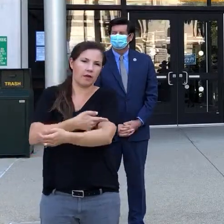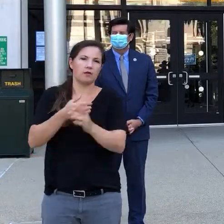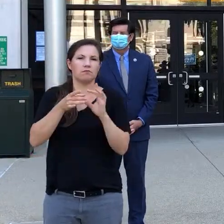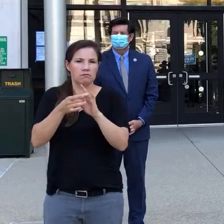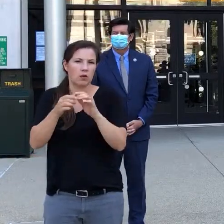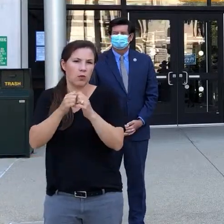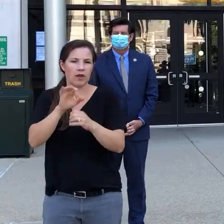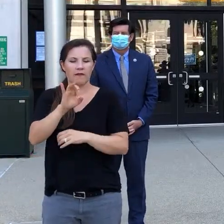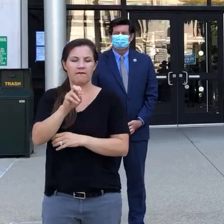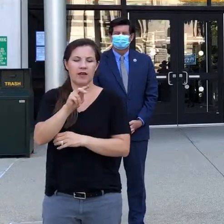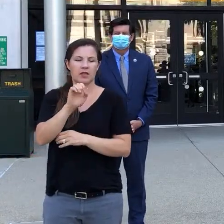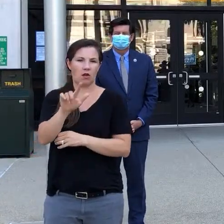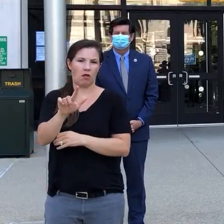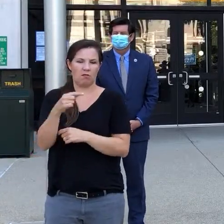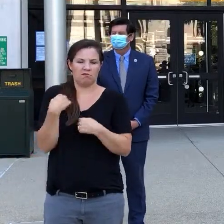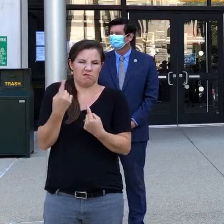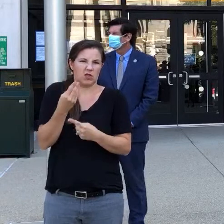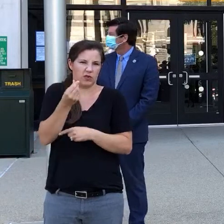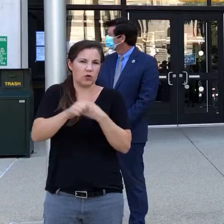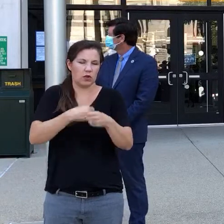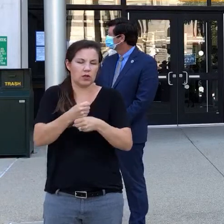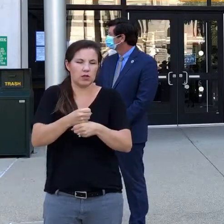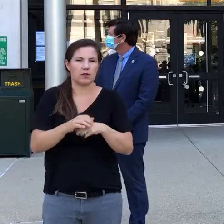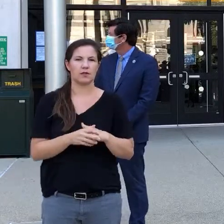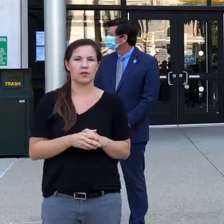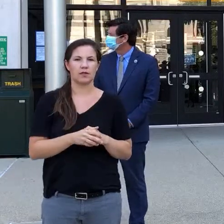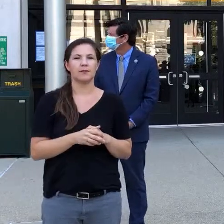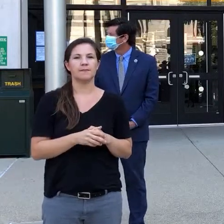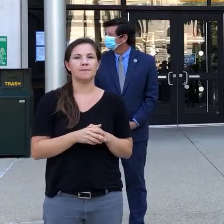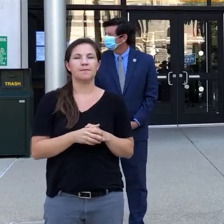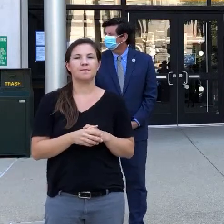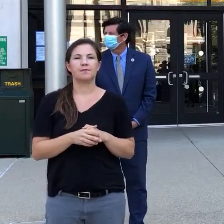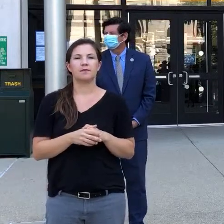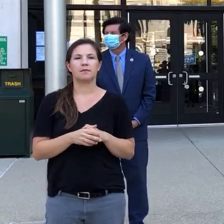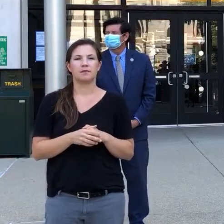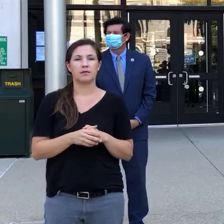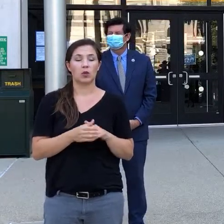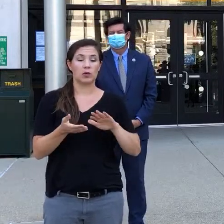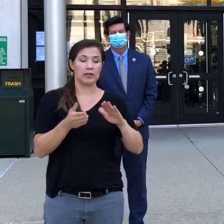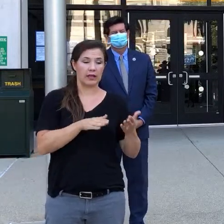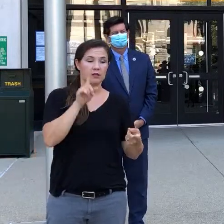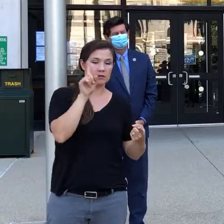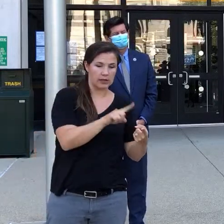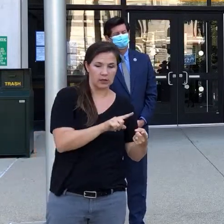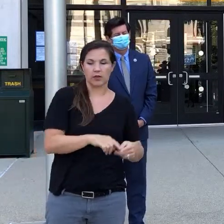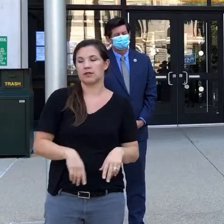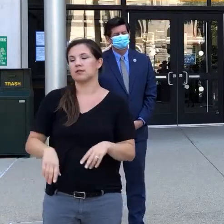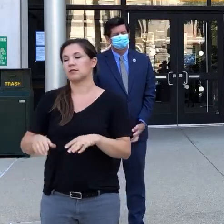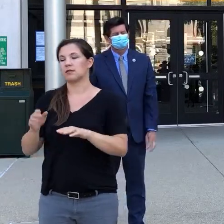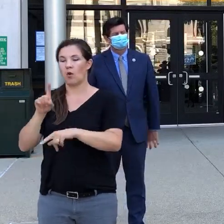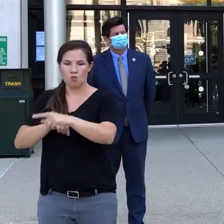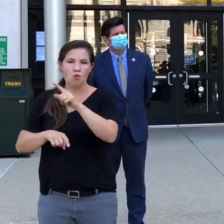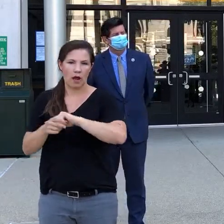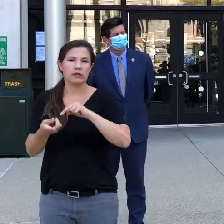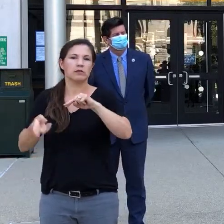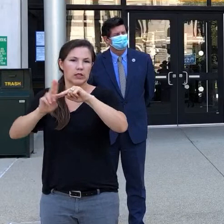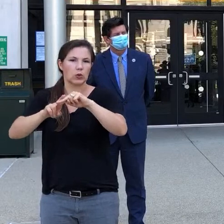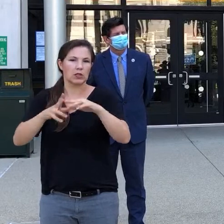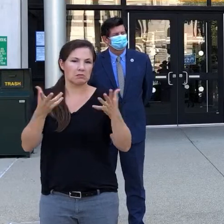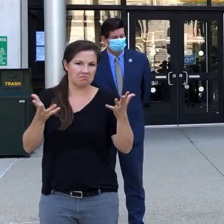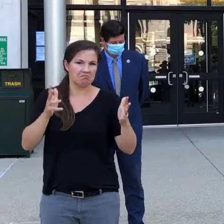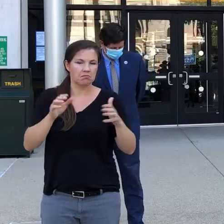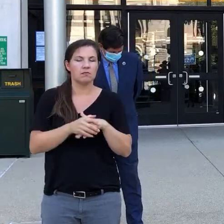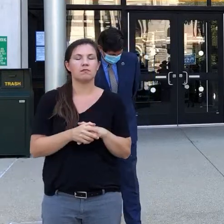course of the past few years. We have, in my opinion, 2 added